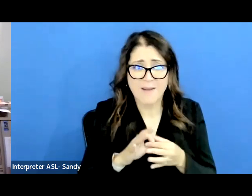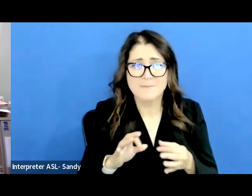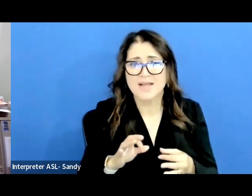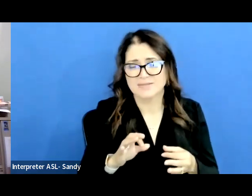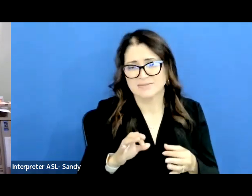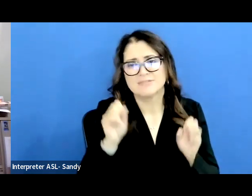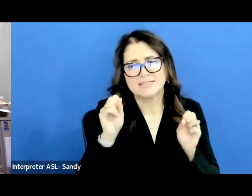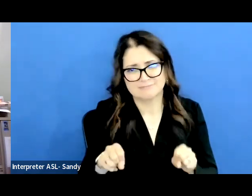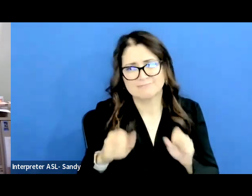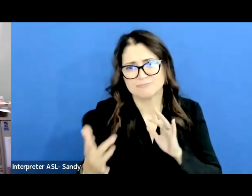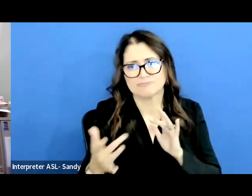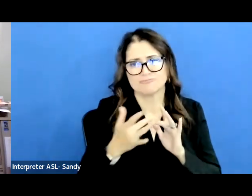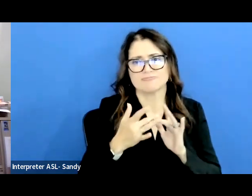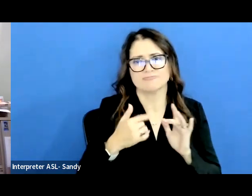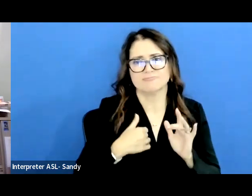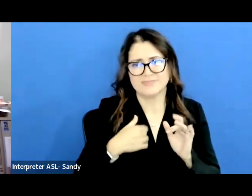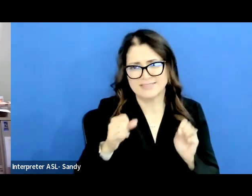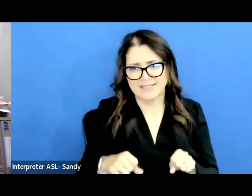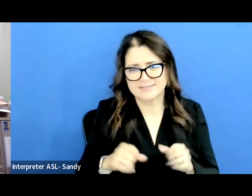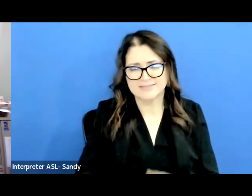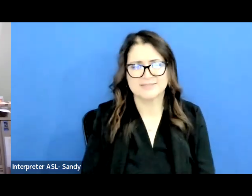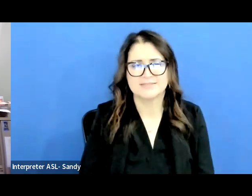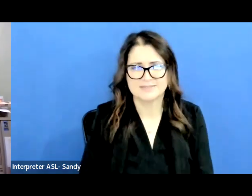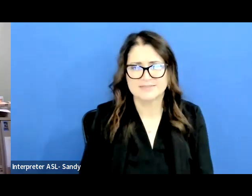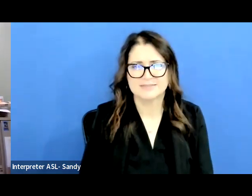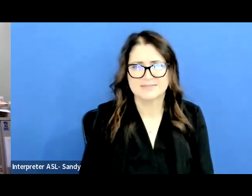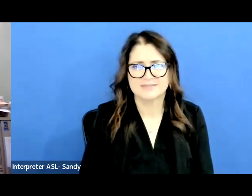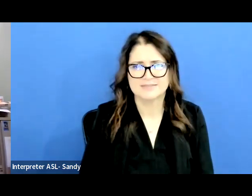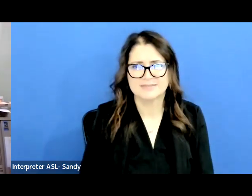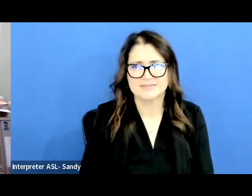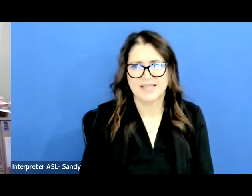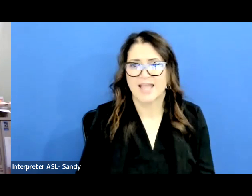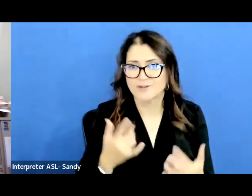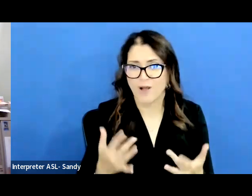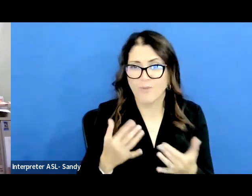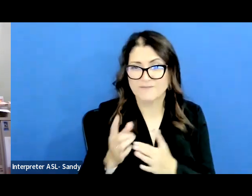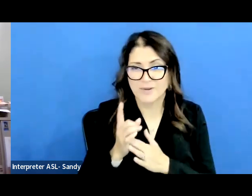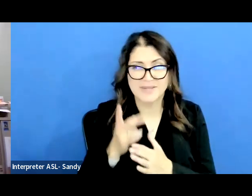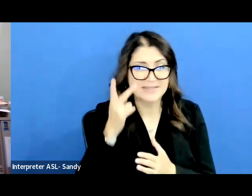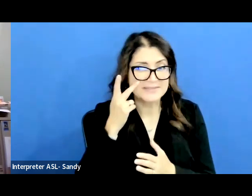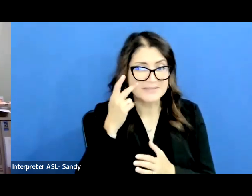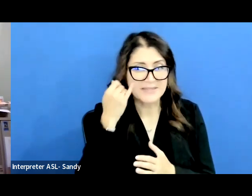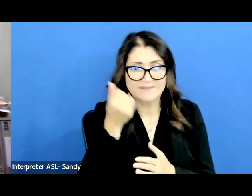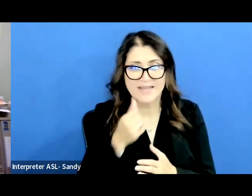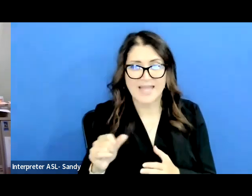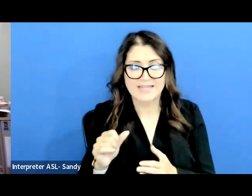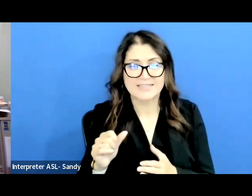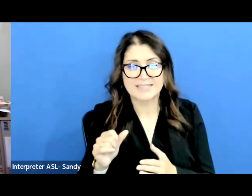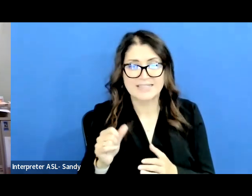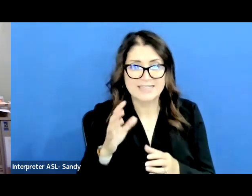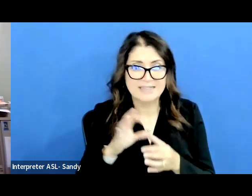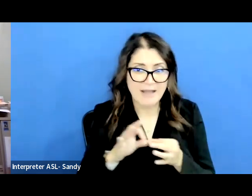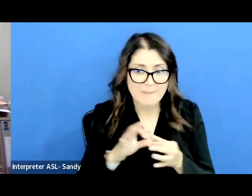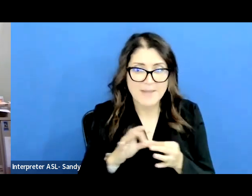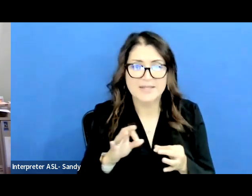certainly reach out to me, and we'll wait here for a minute, see if we have any other comments that